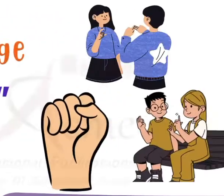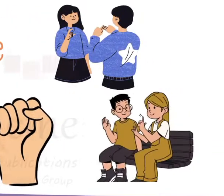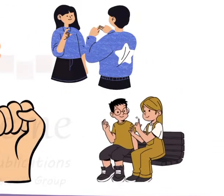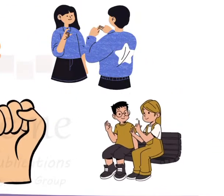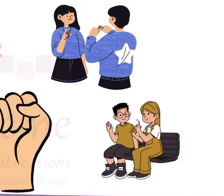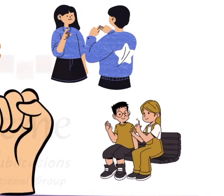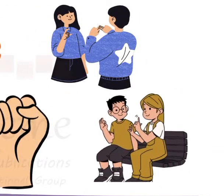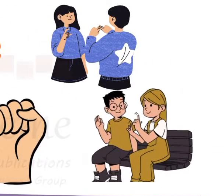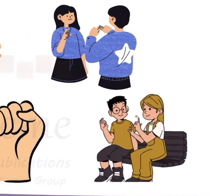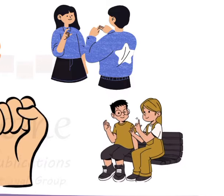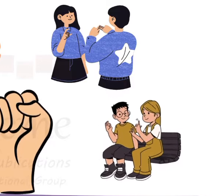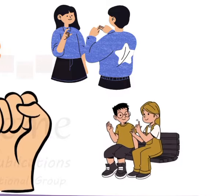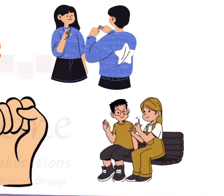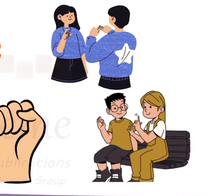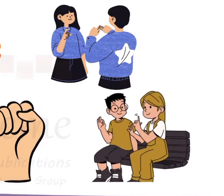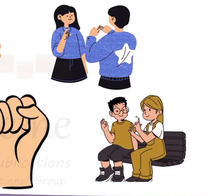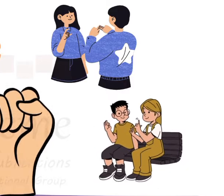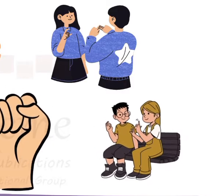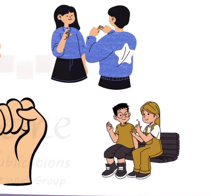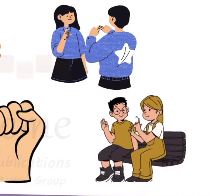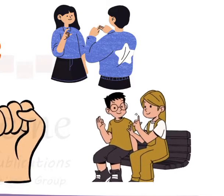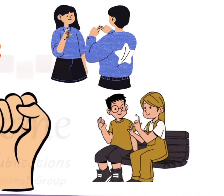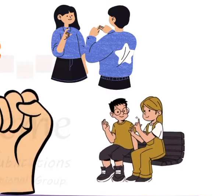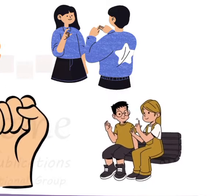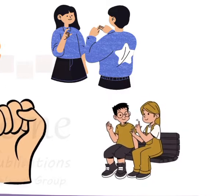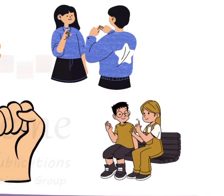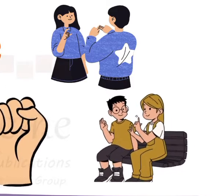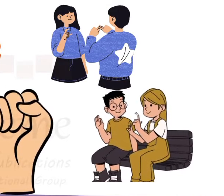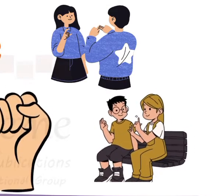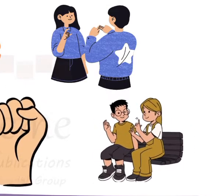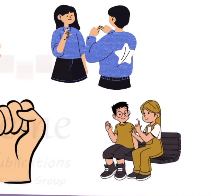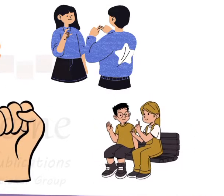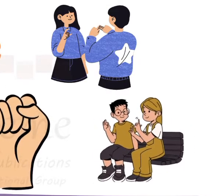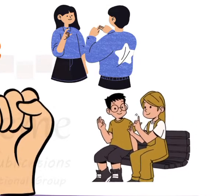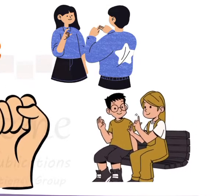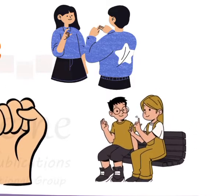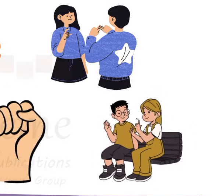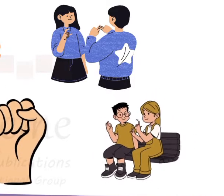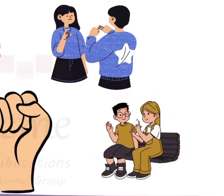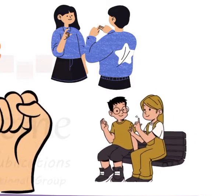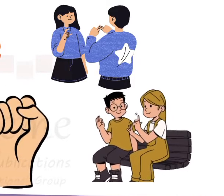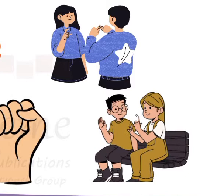Sign language letter S. You can remember S by thinking of snake on a stone.